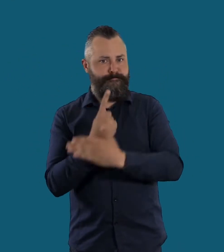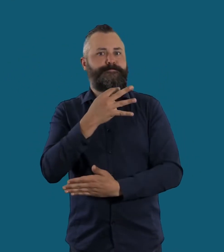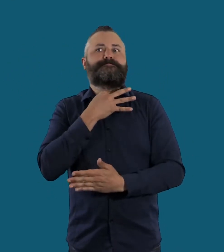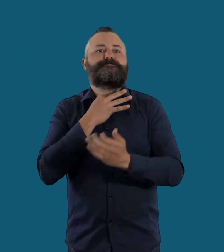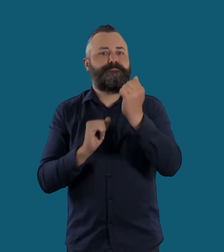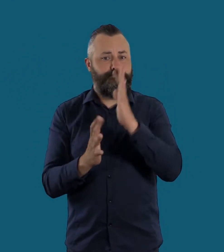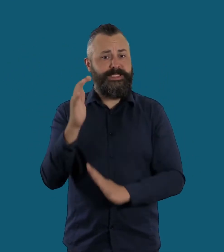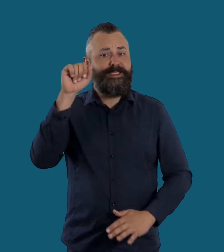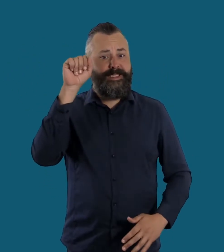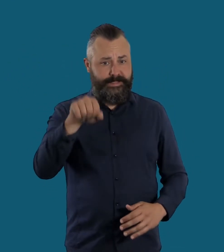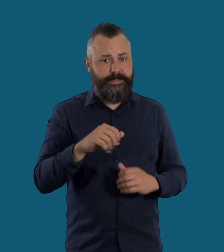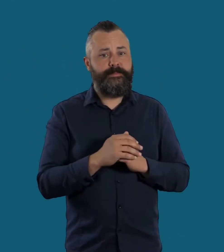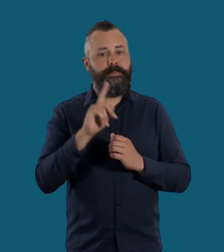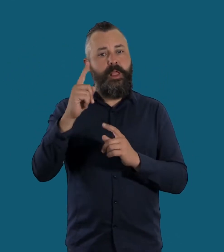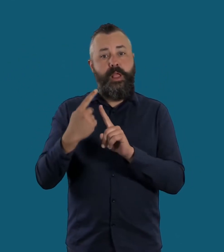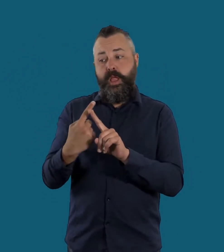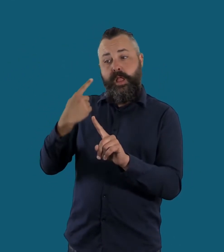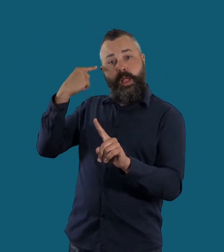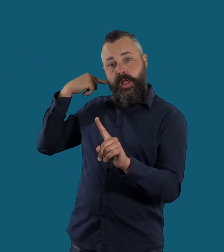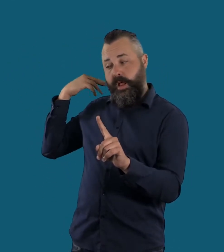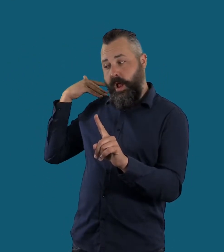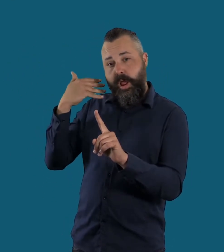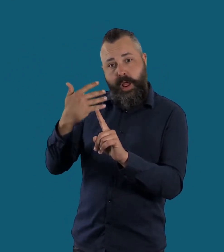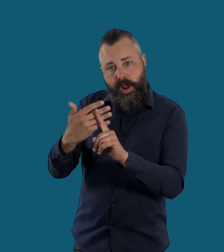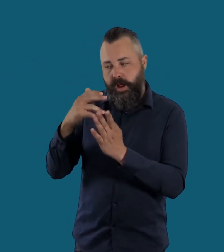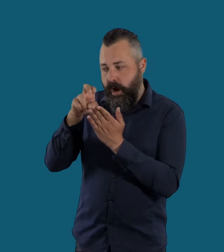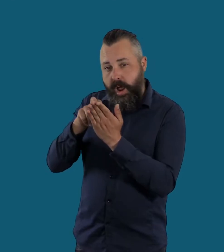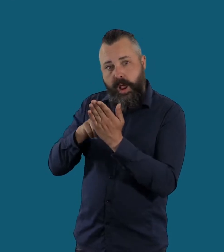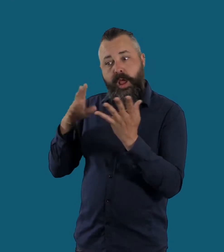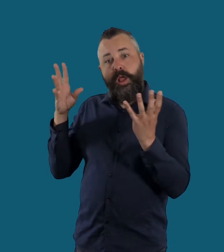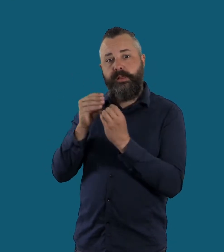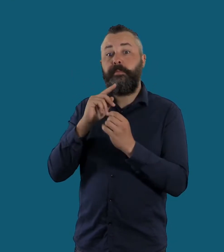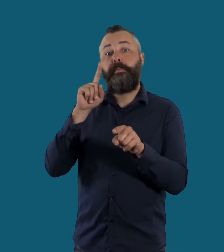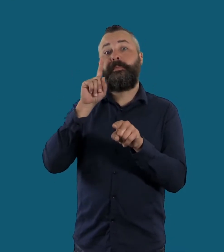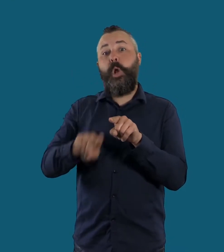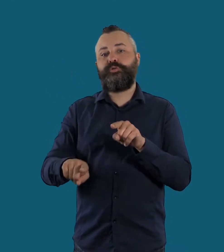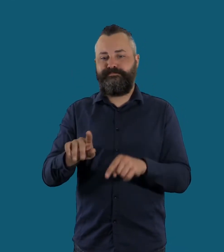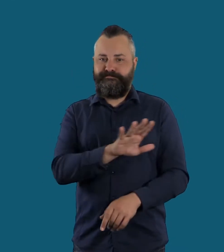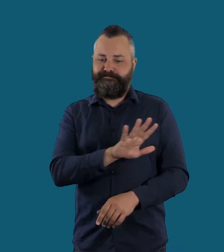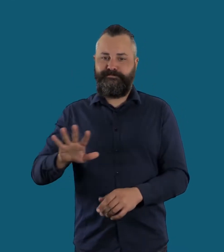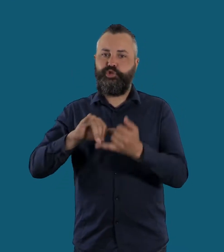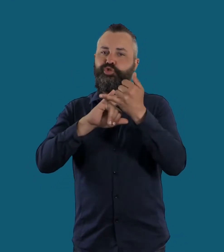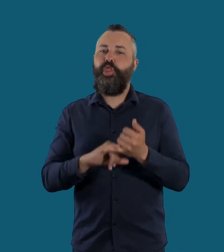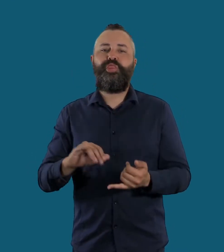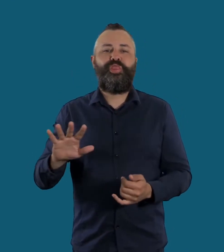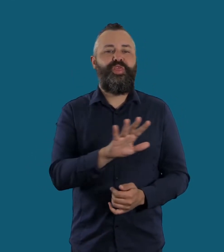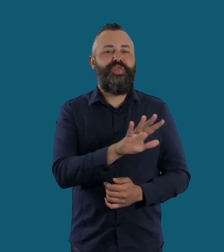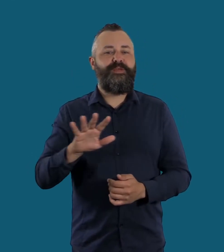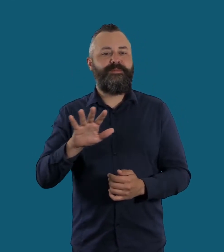The most devastating bushfires have tended, in the past, to occur in the more southern states, including New South Wales, Victoria,